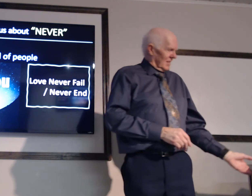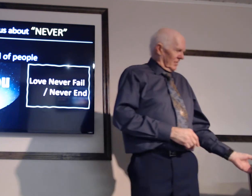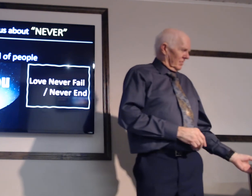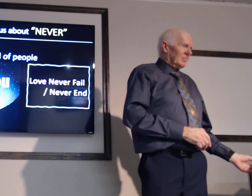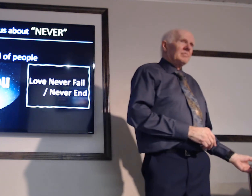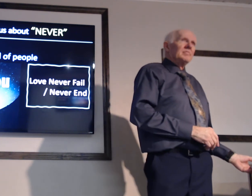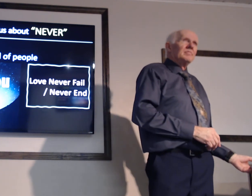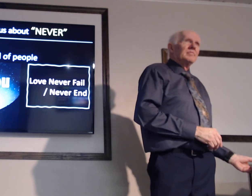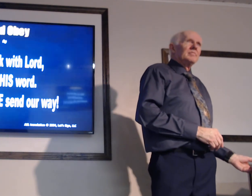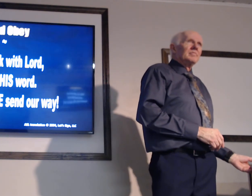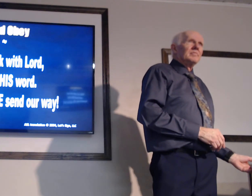all people.